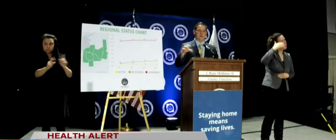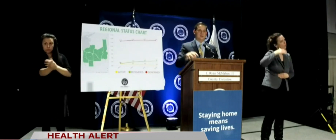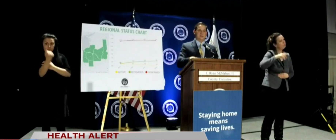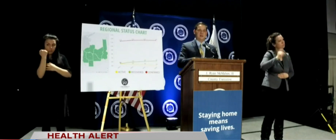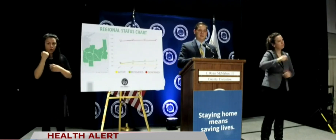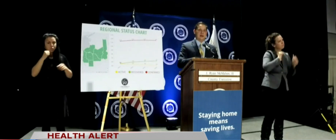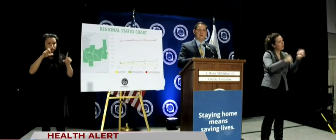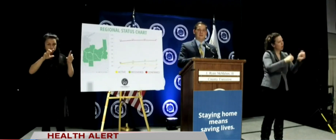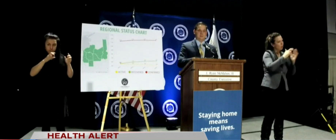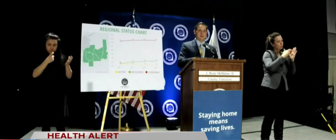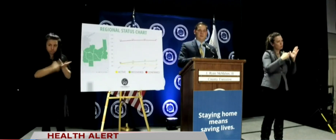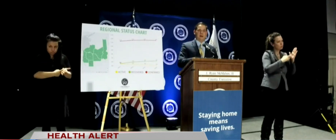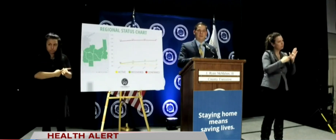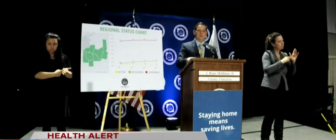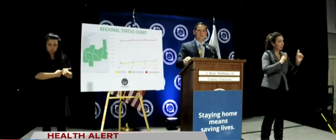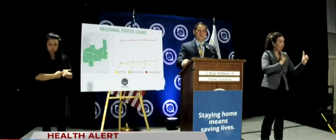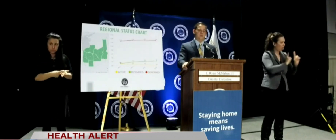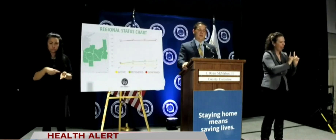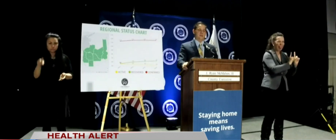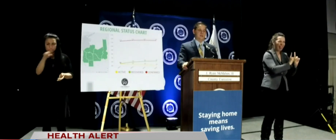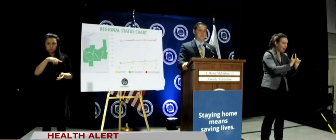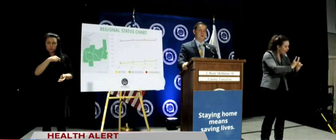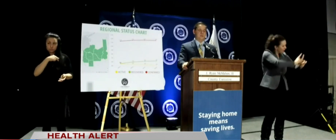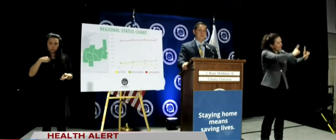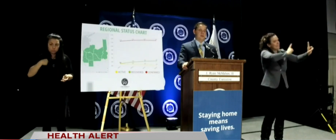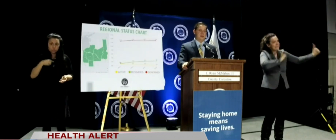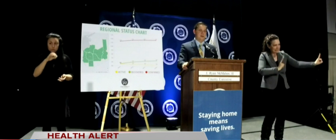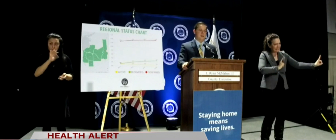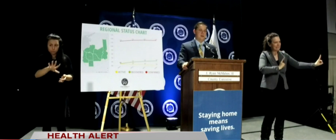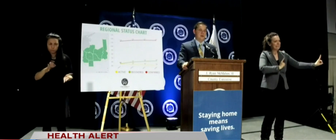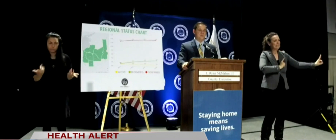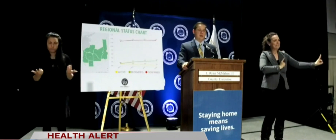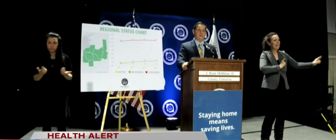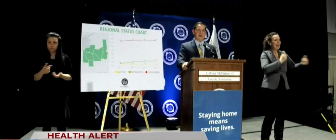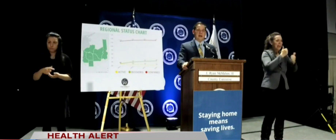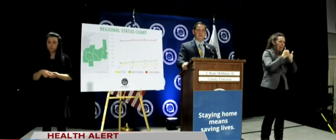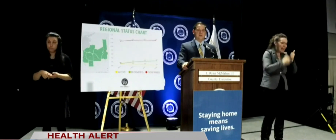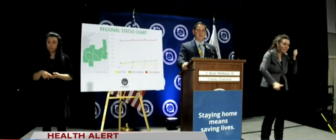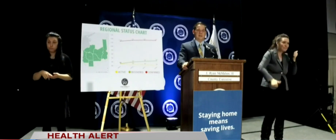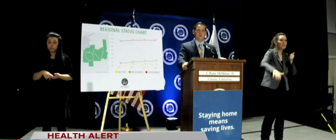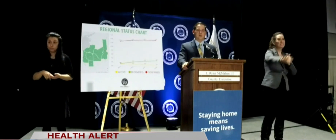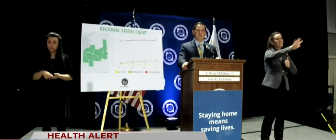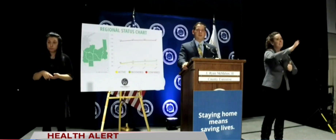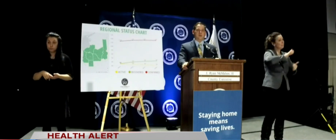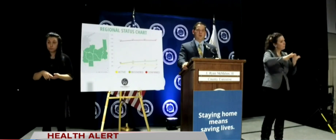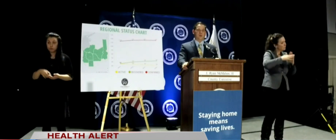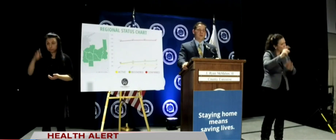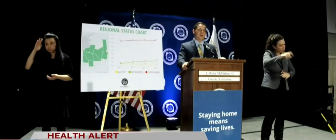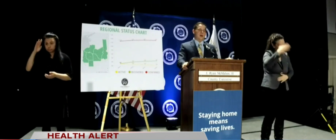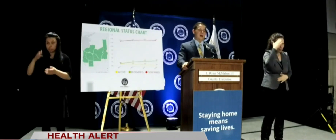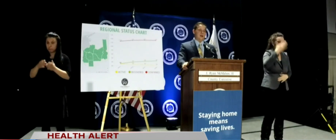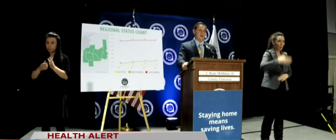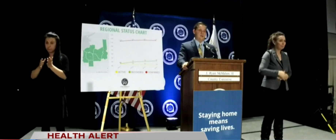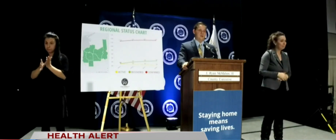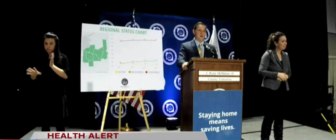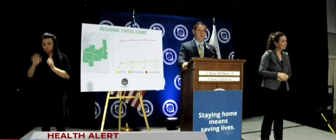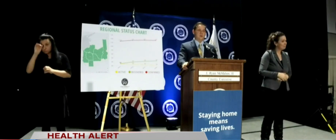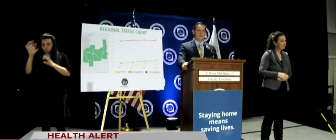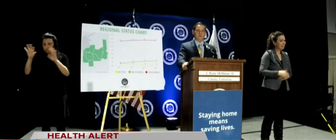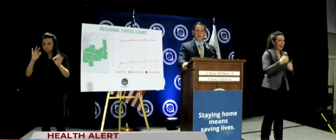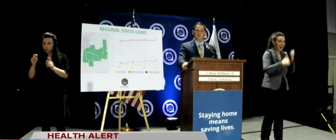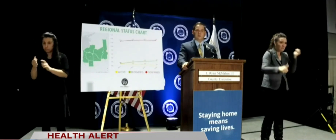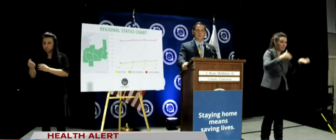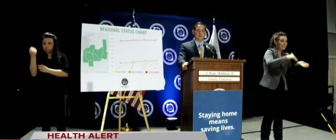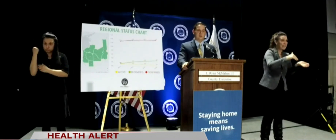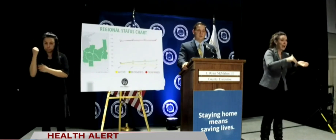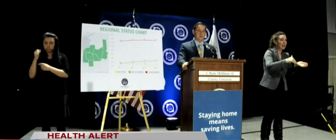doctor says it, not every politician. Every politician's pretty much saying it, but every doctor says that's what you need to do. And so let's